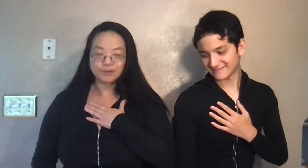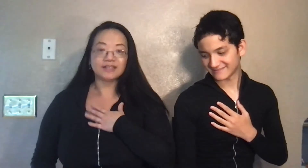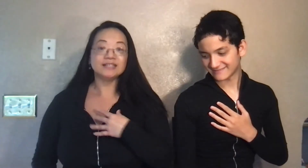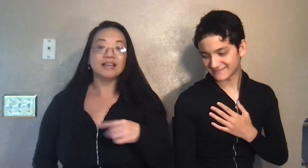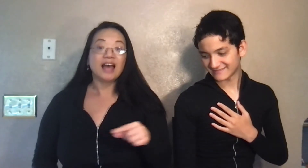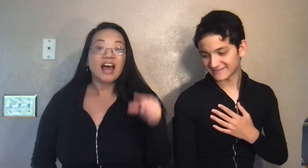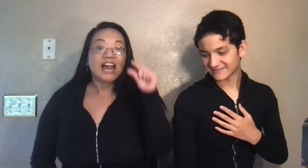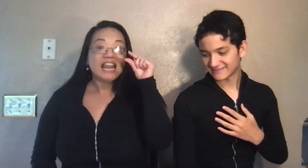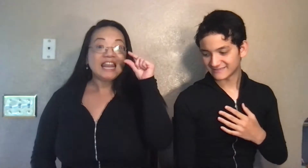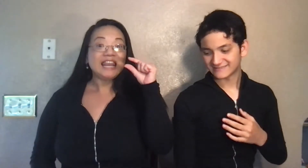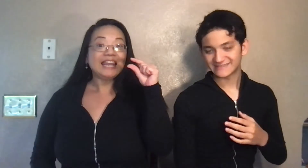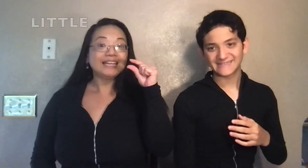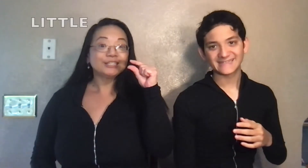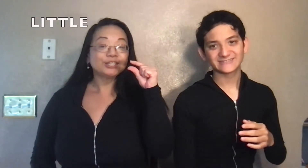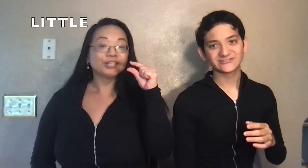is little.